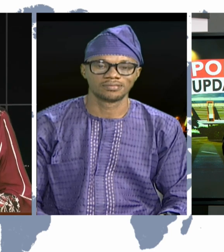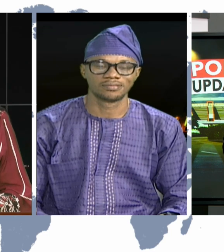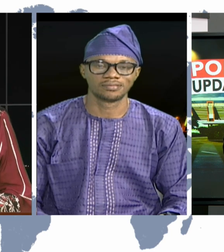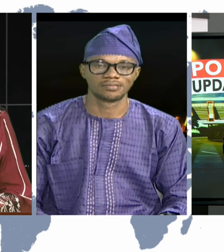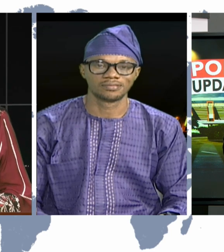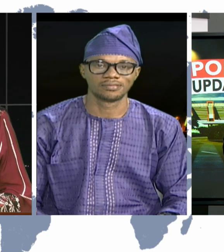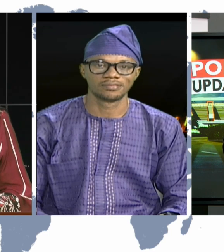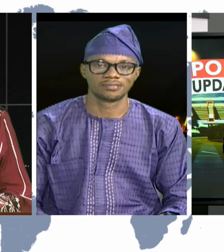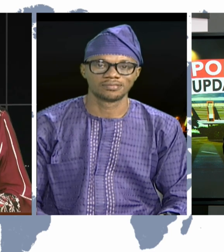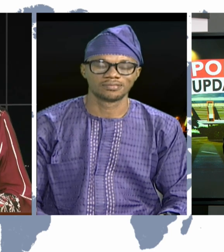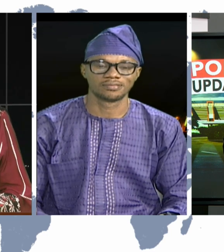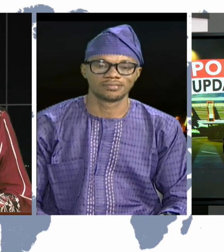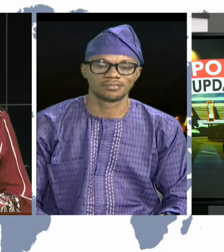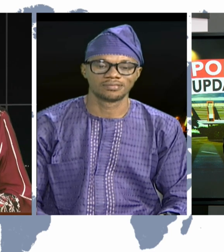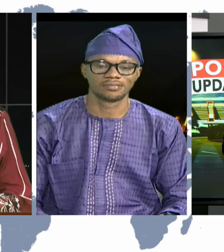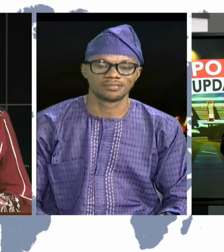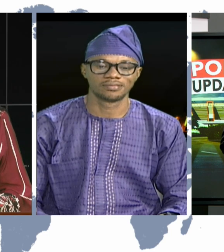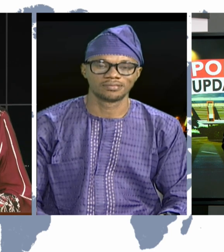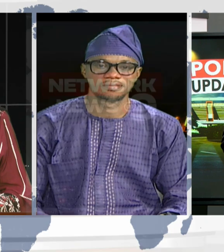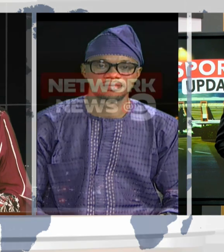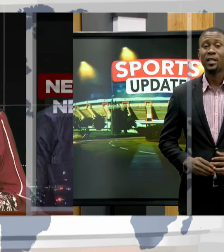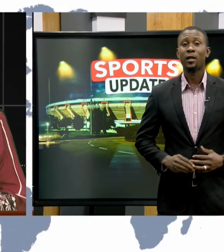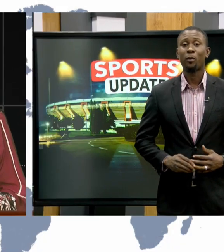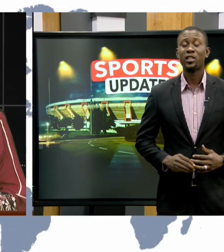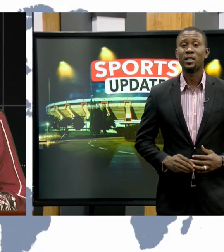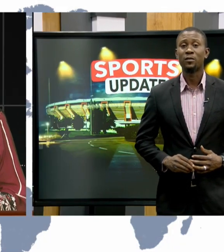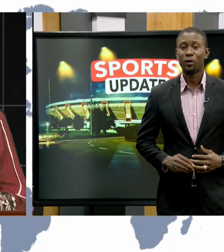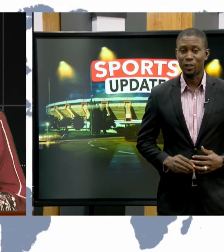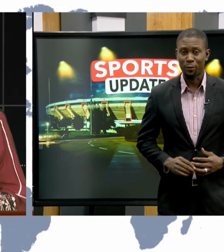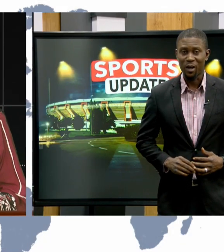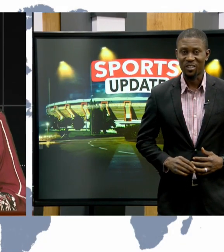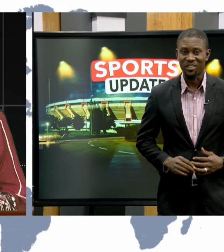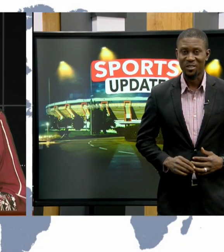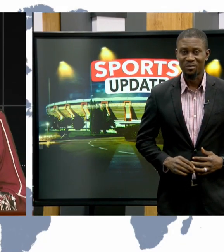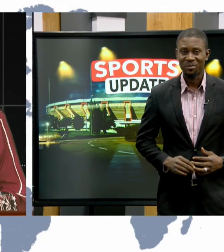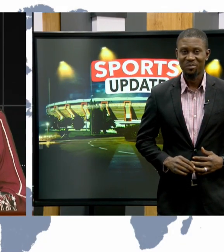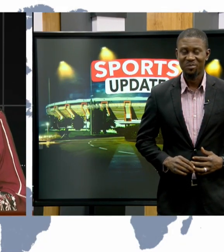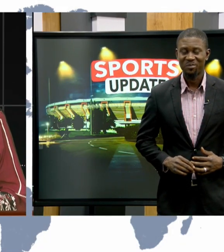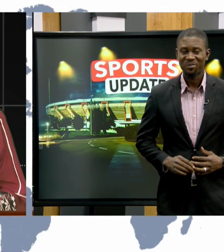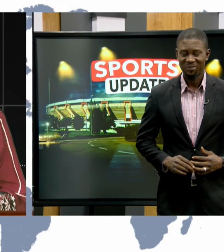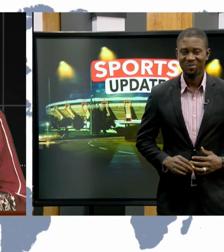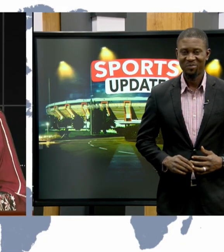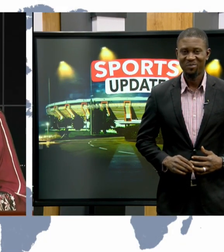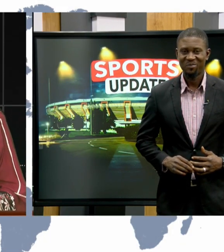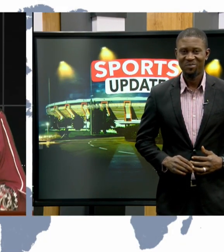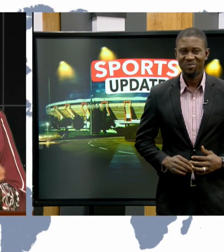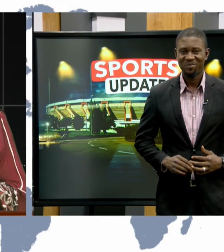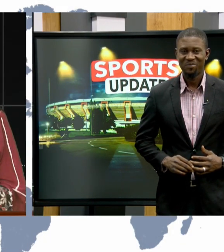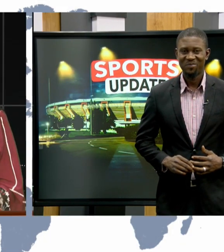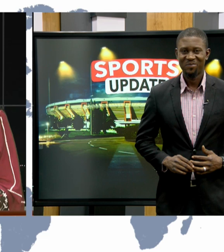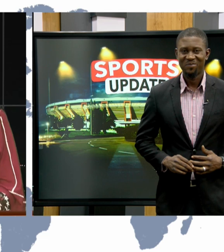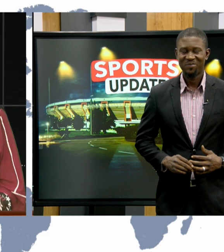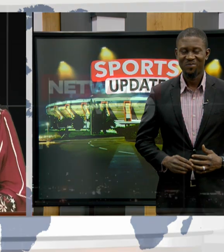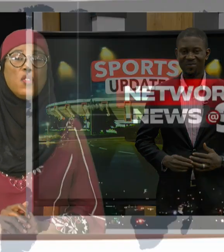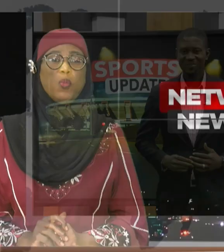one man for the Super Eagles job and also made another appointment for the Super Falcons. We'll get to hear more about that. But don't